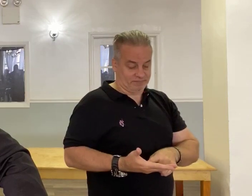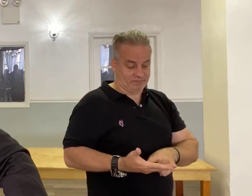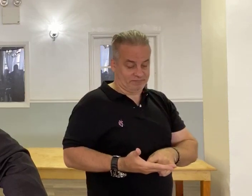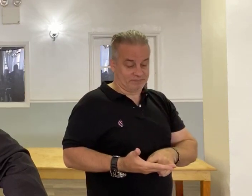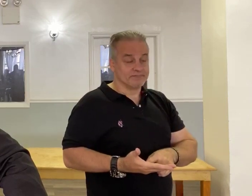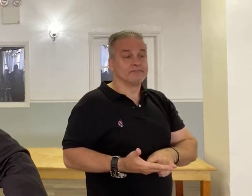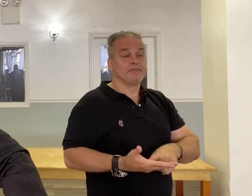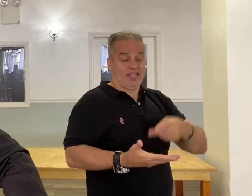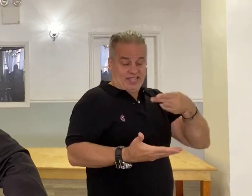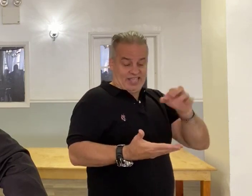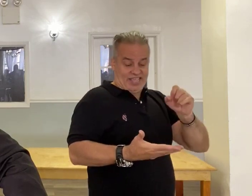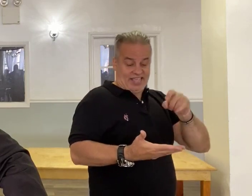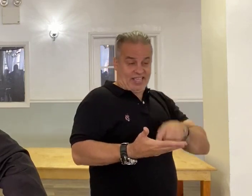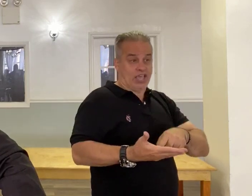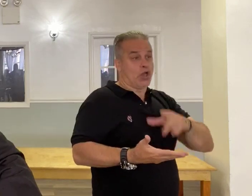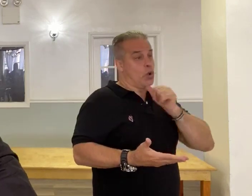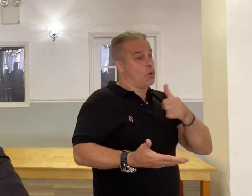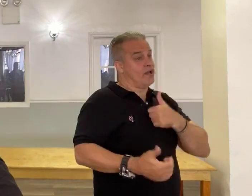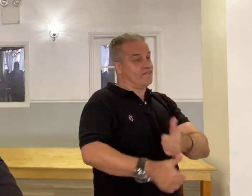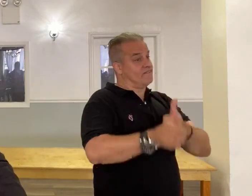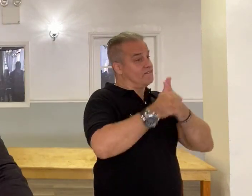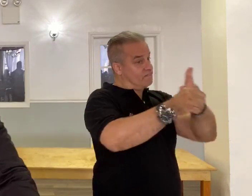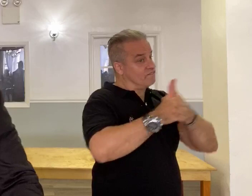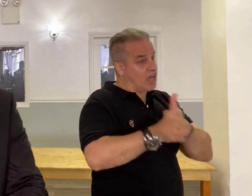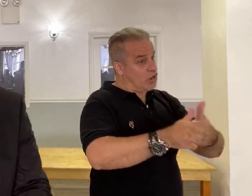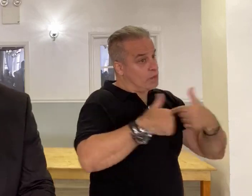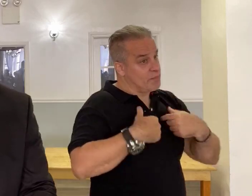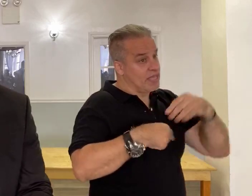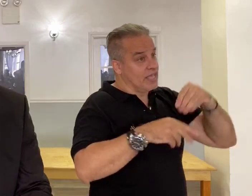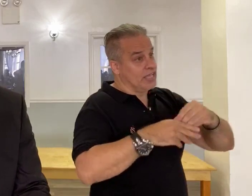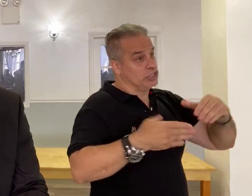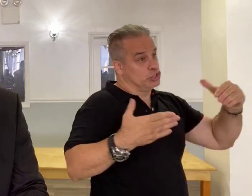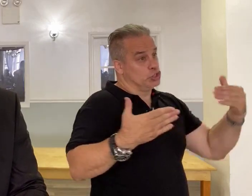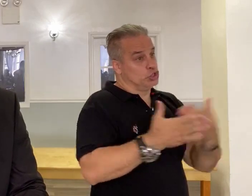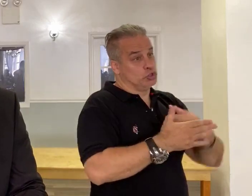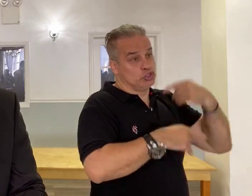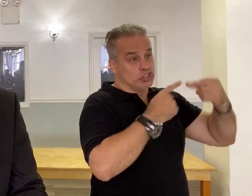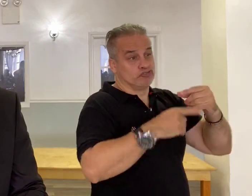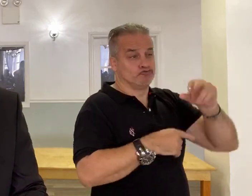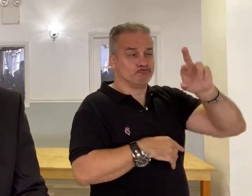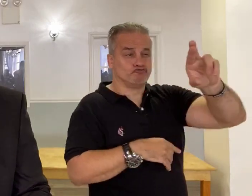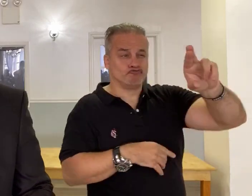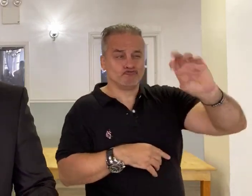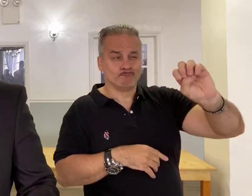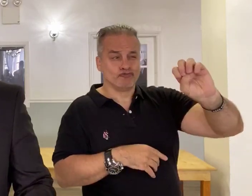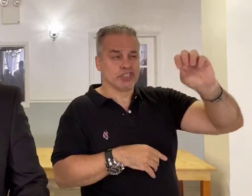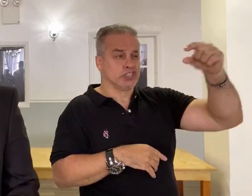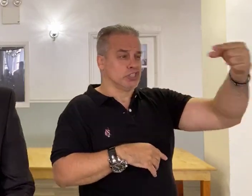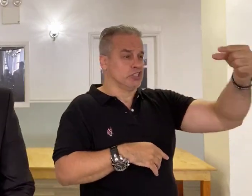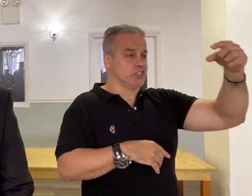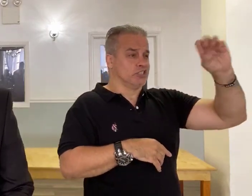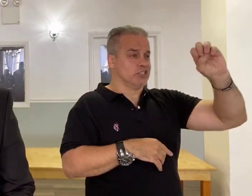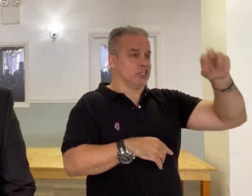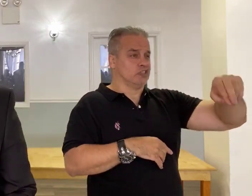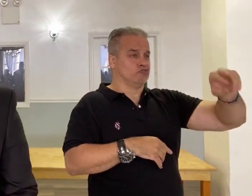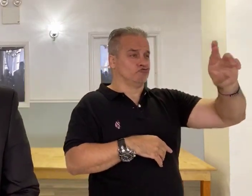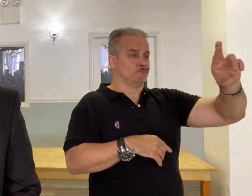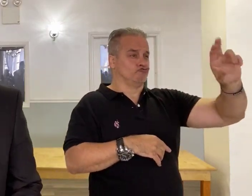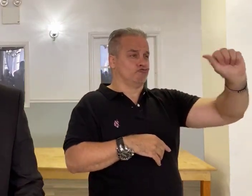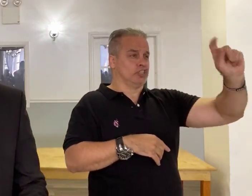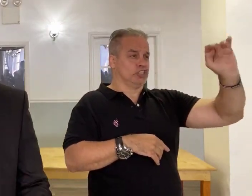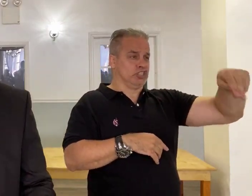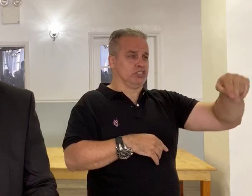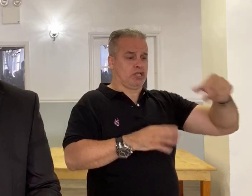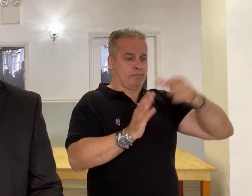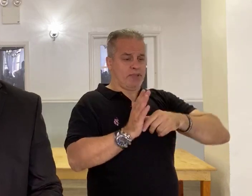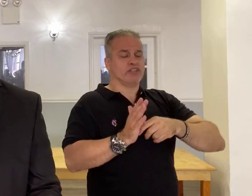that ye which have followed me in the regeneration. In the regeneration. Matthew chapter 19,